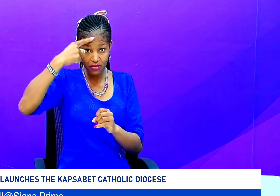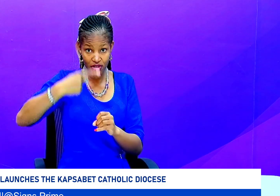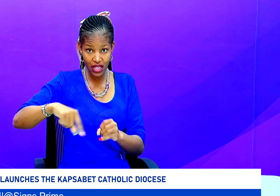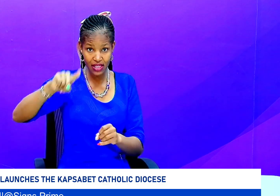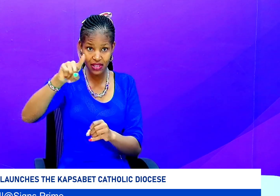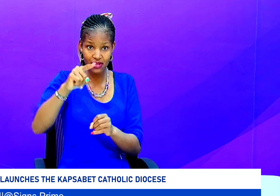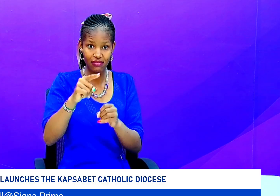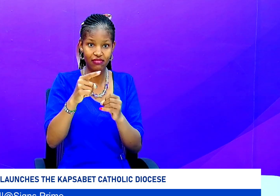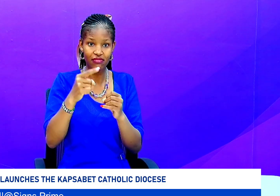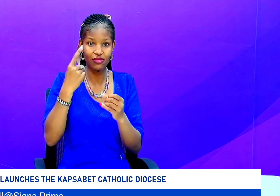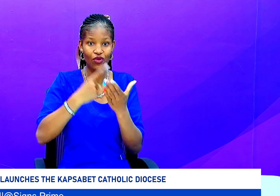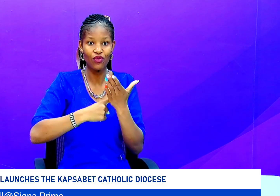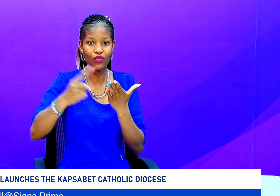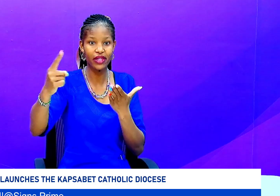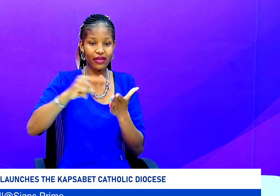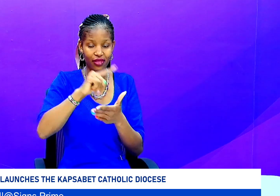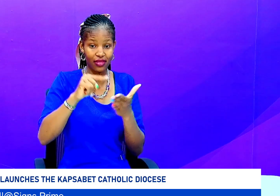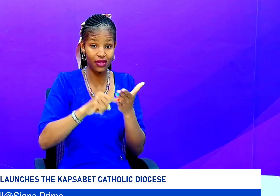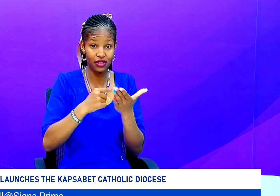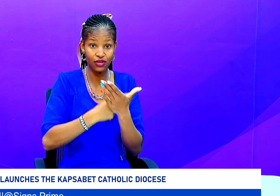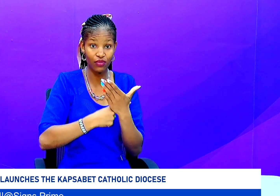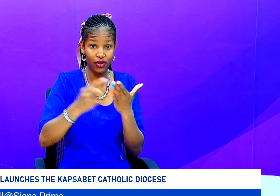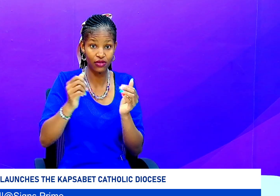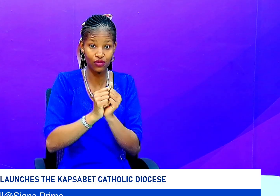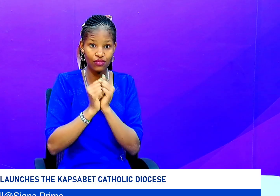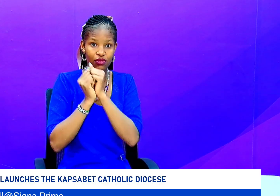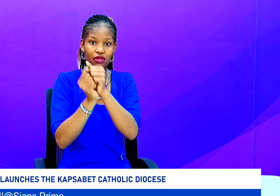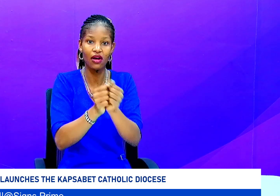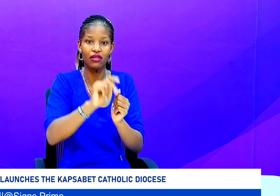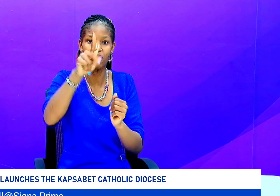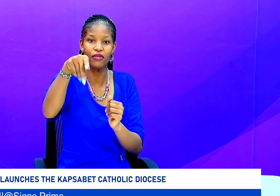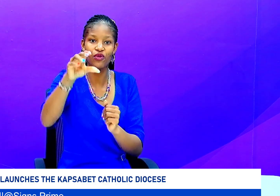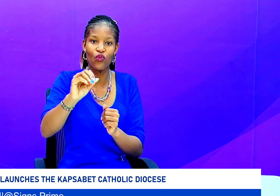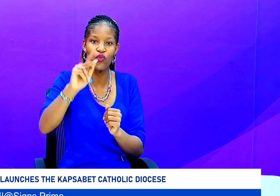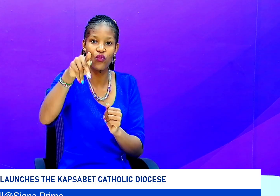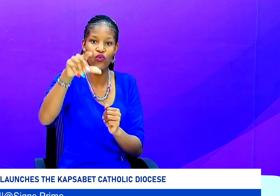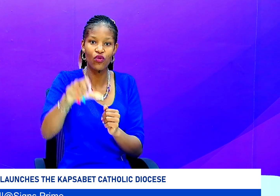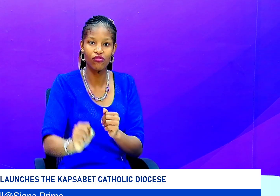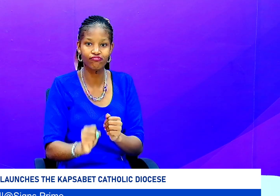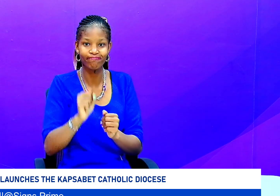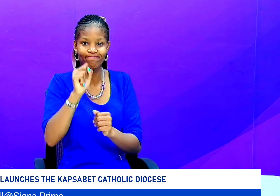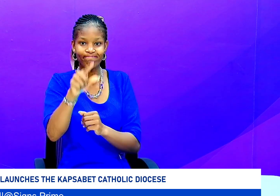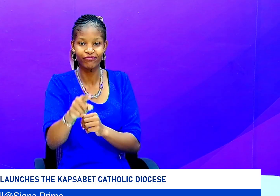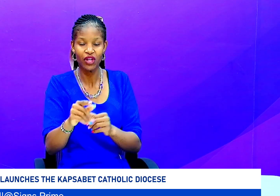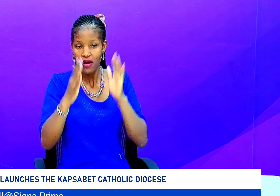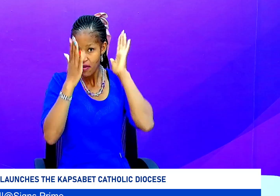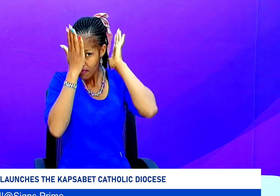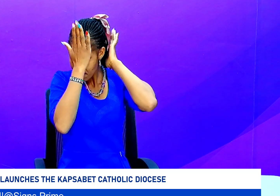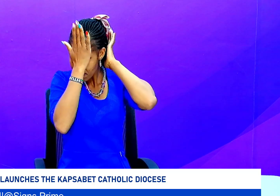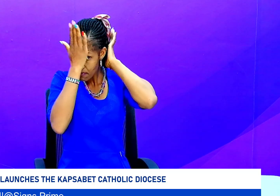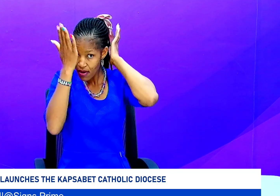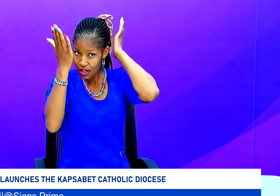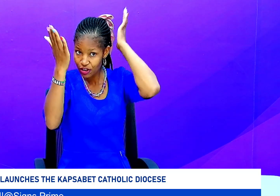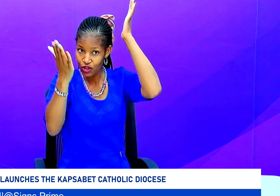The announcement was made public this week, with Pope appointing Bishop